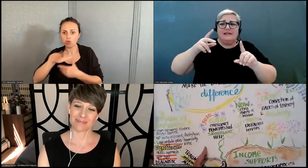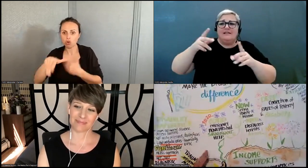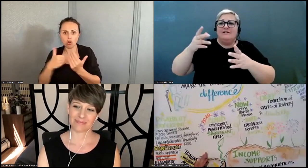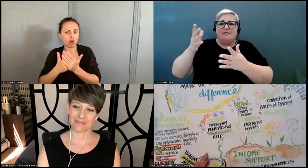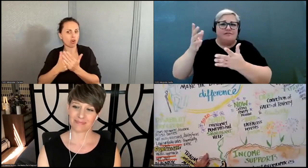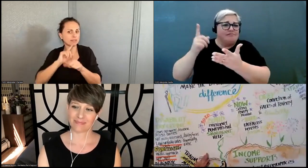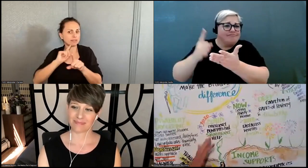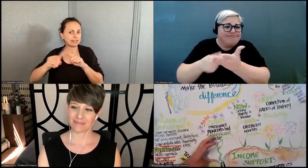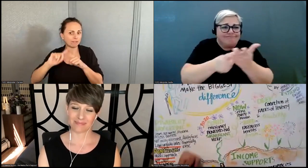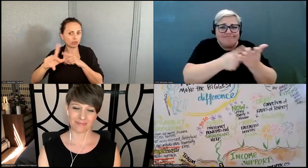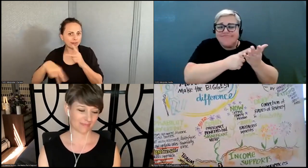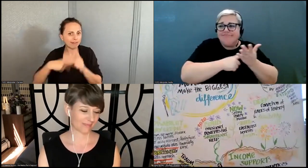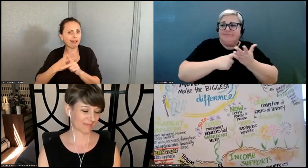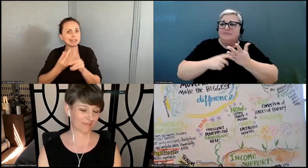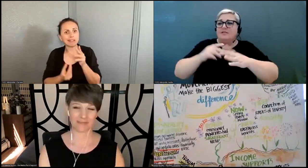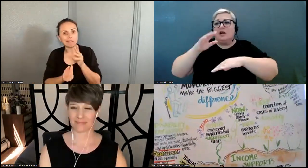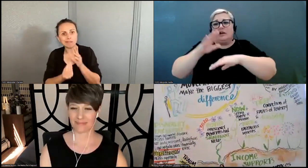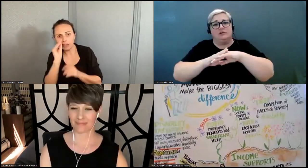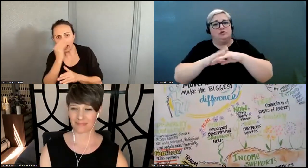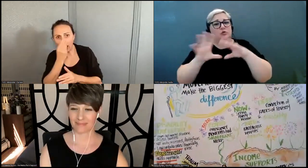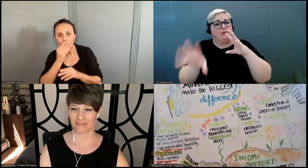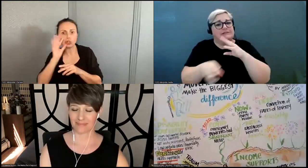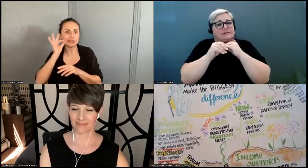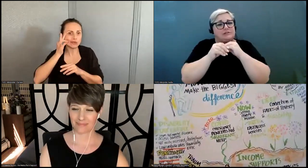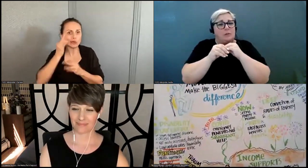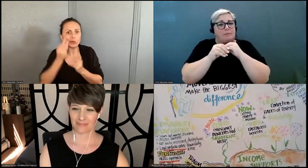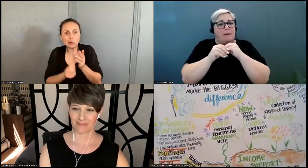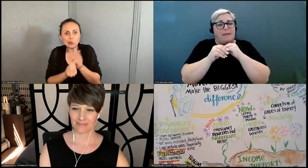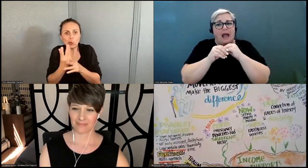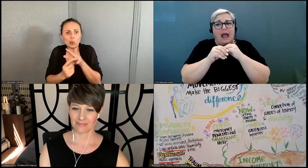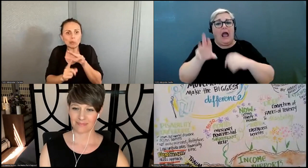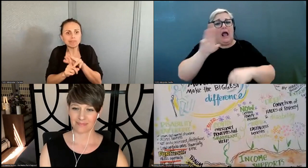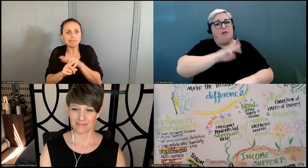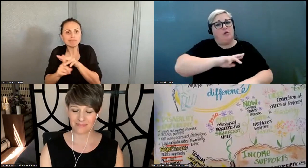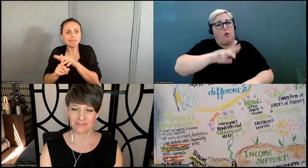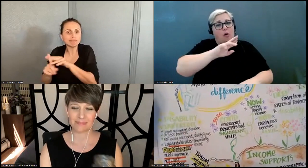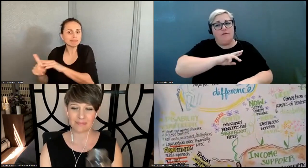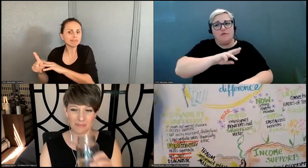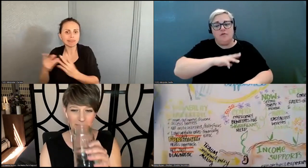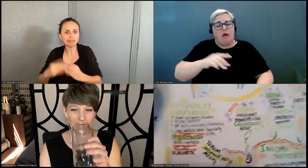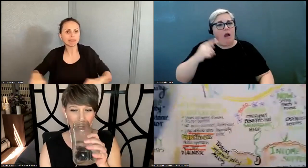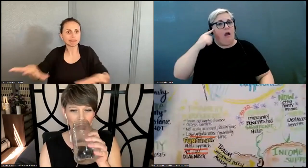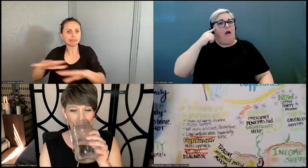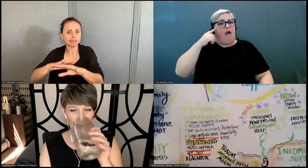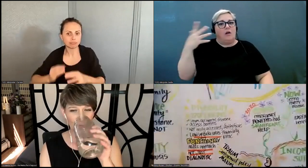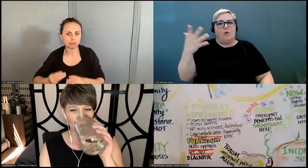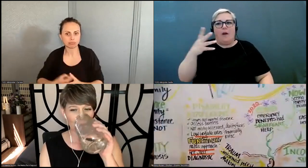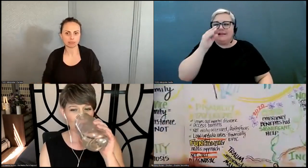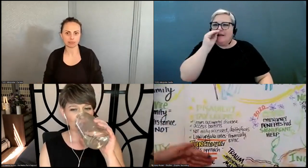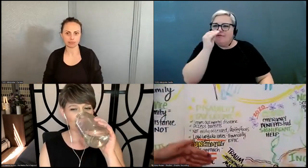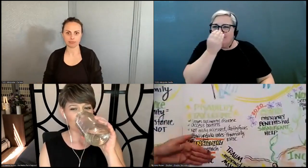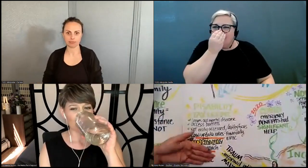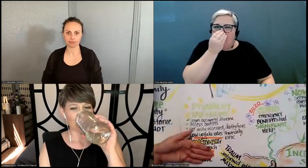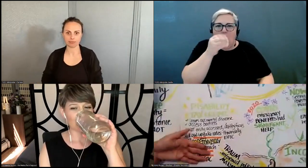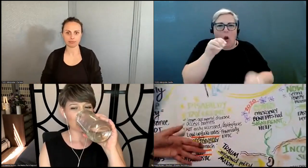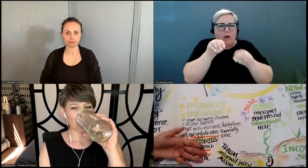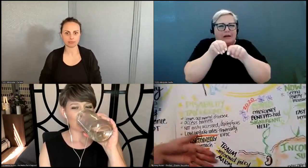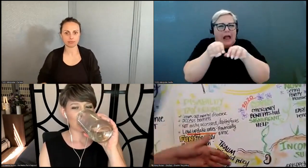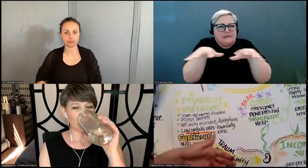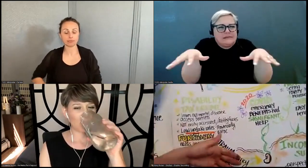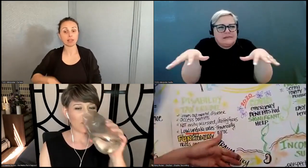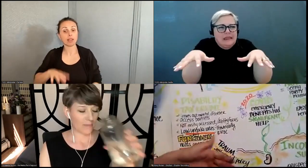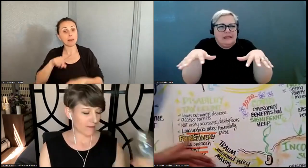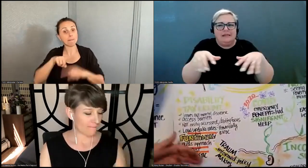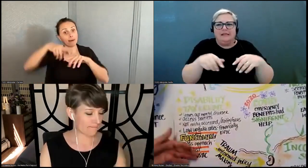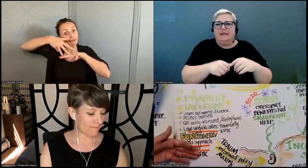of flowers and fruits and things coming up in here, sort of in the